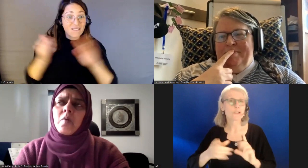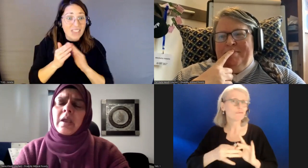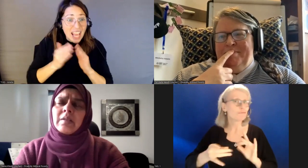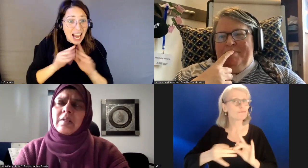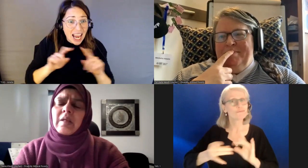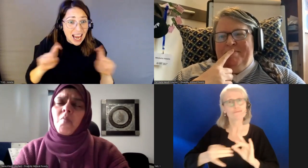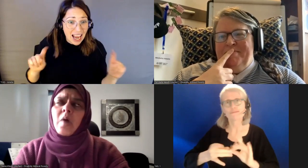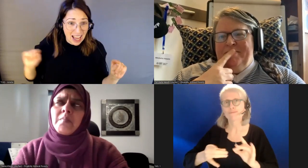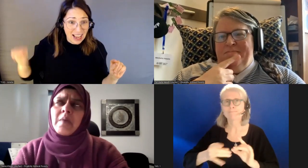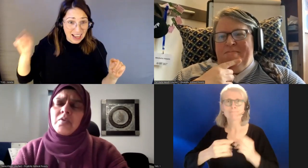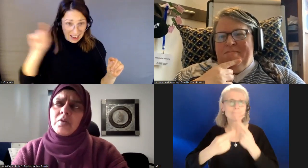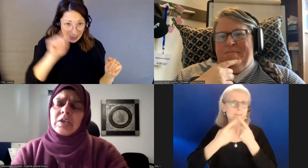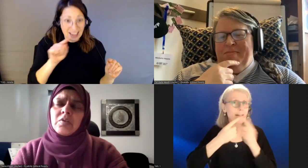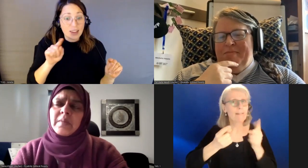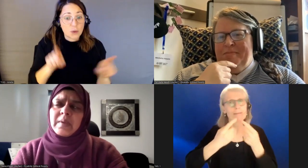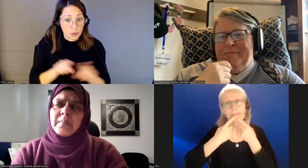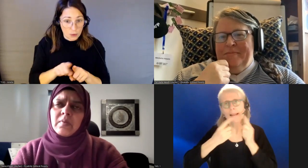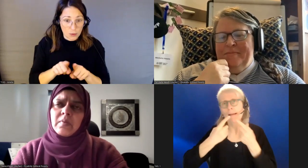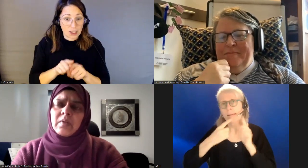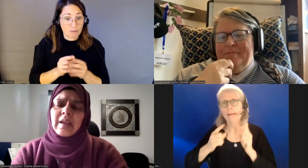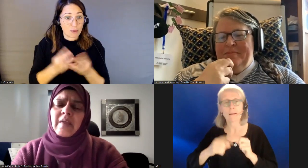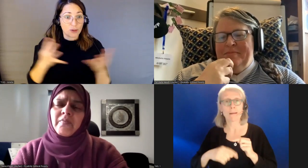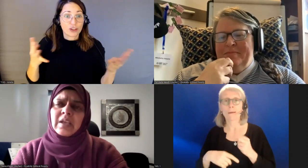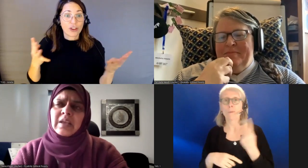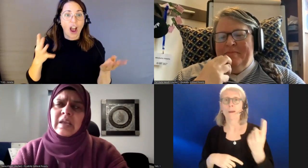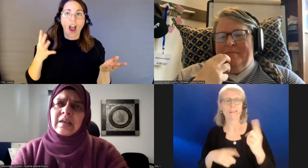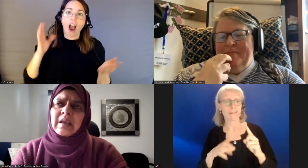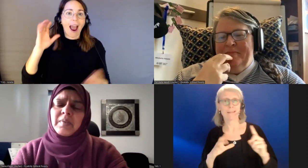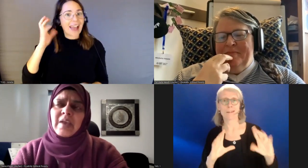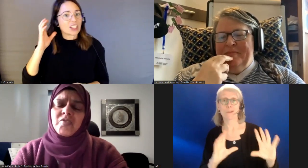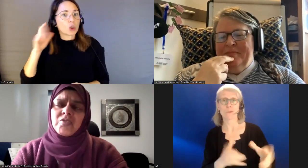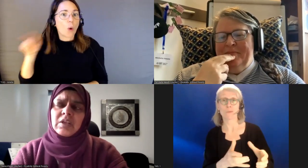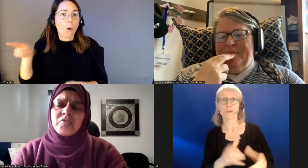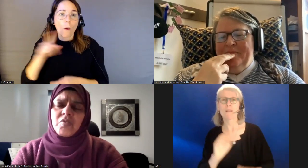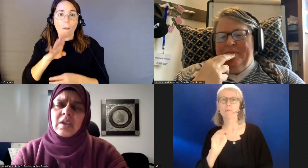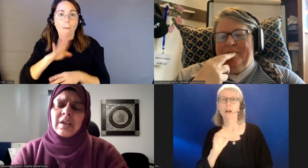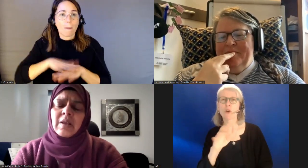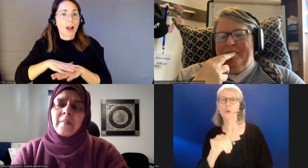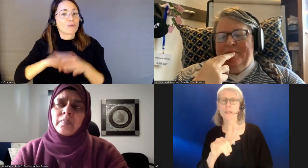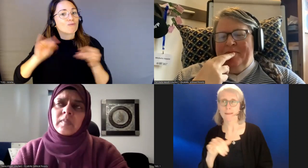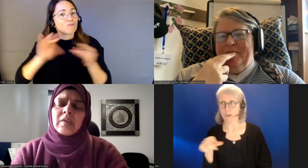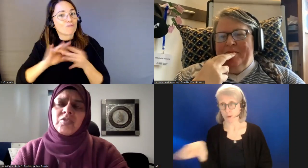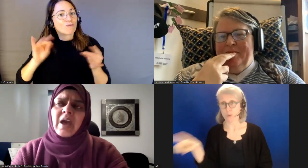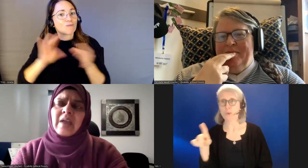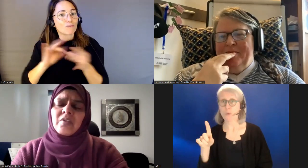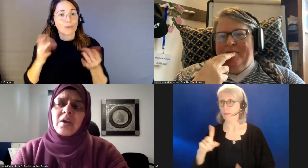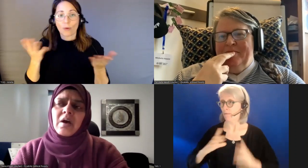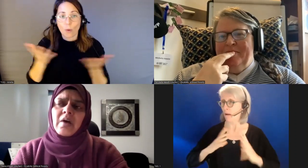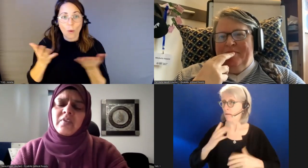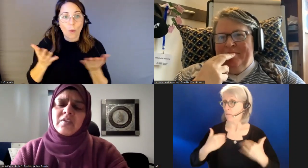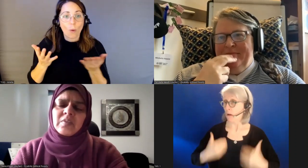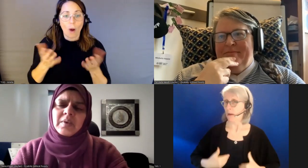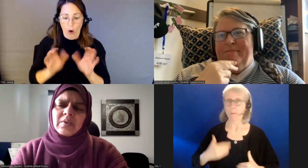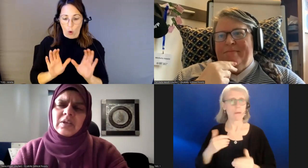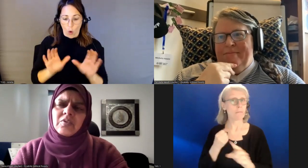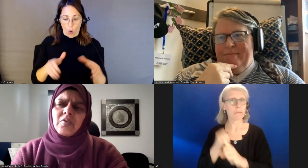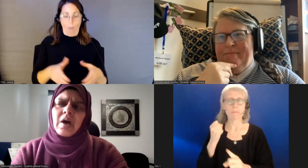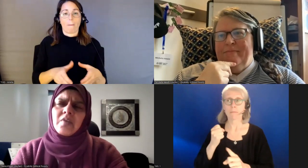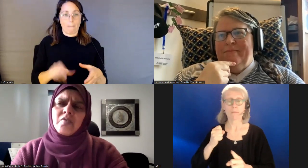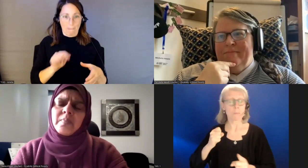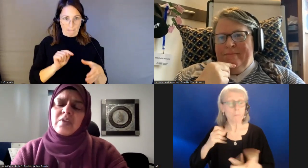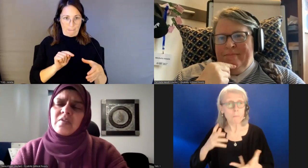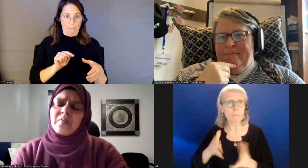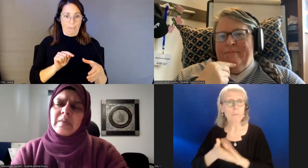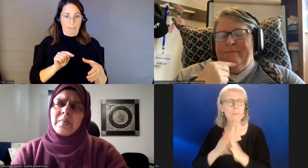that the one minority group that every Canadian can potentially join is that of a disability.